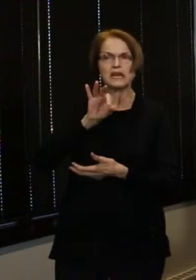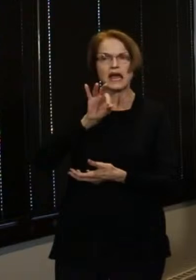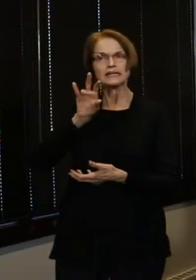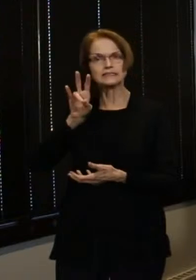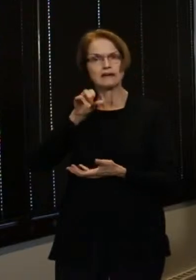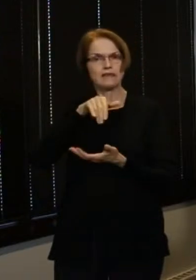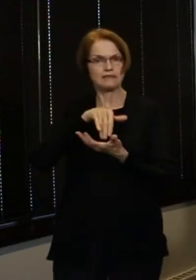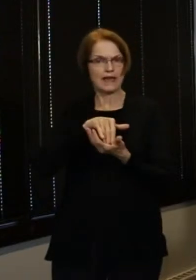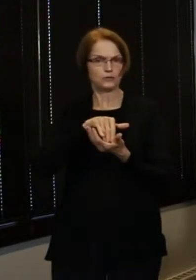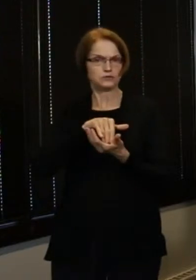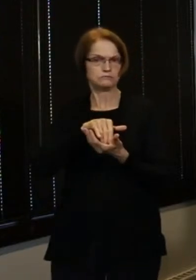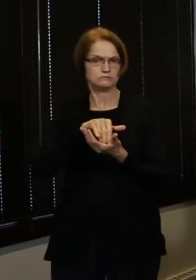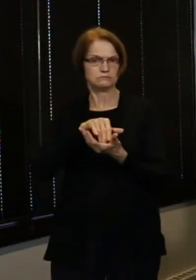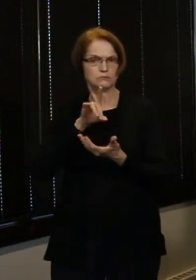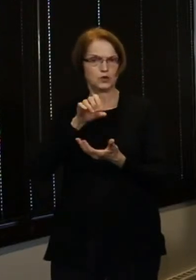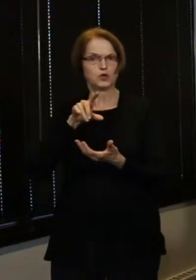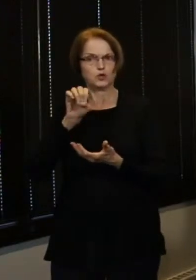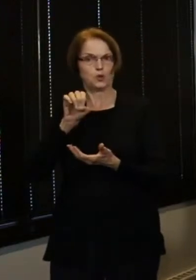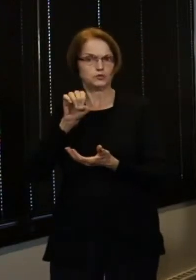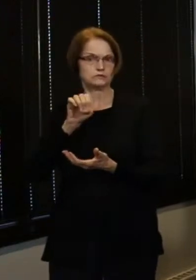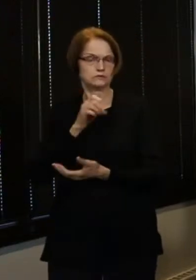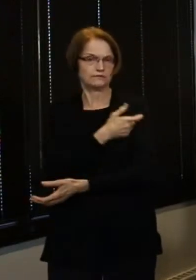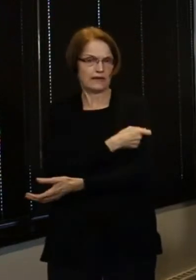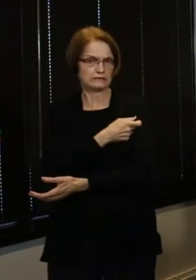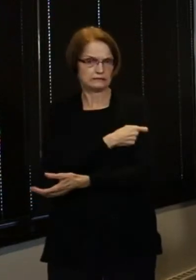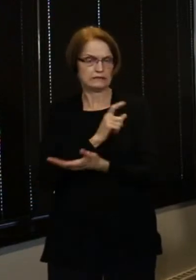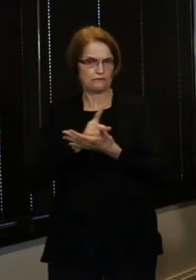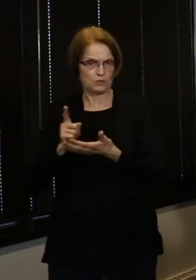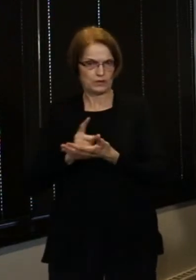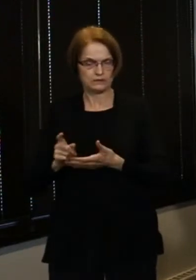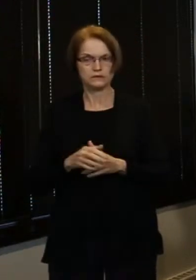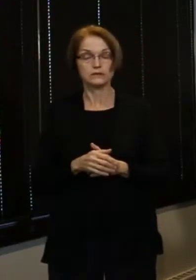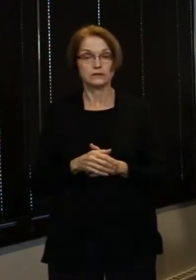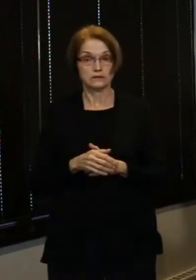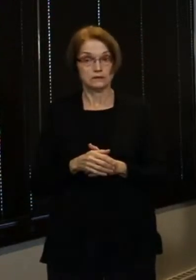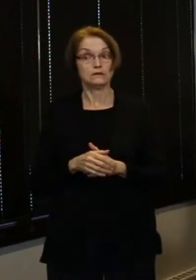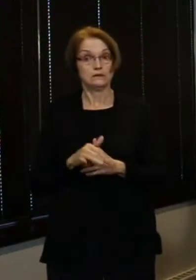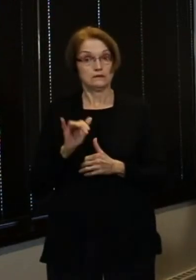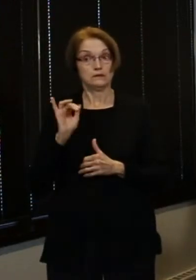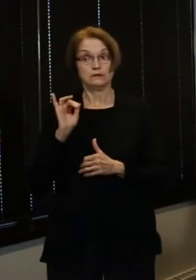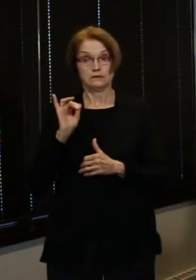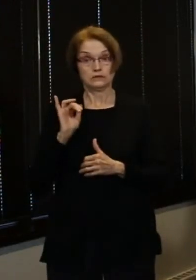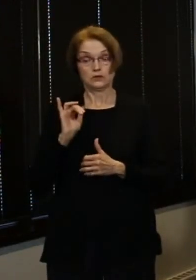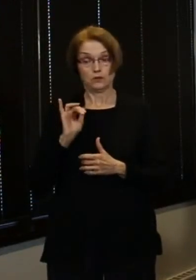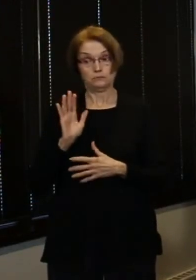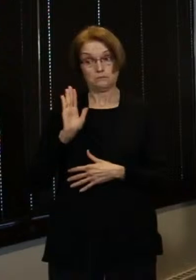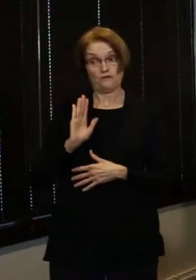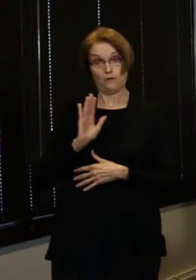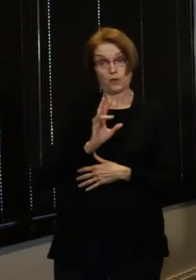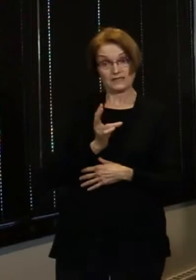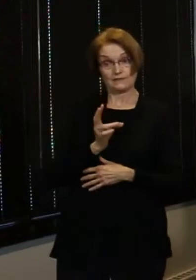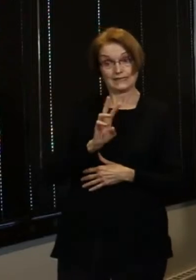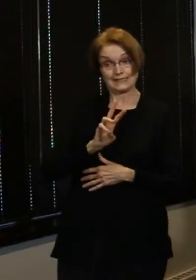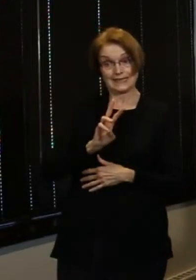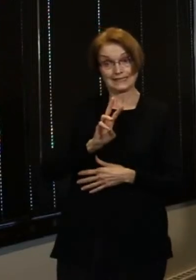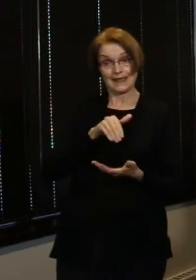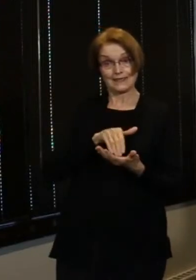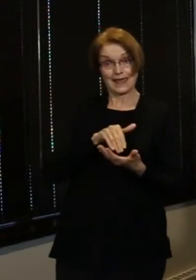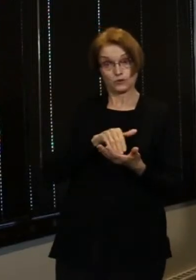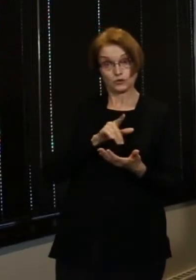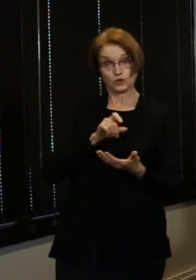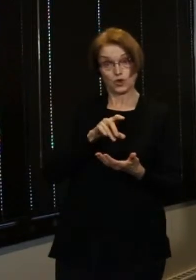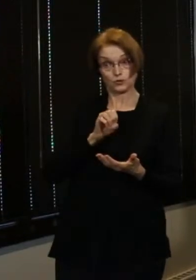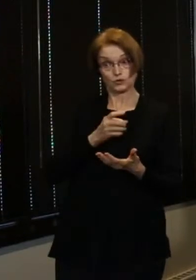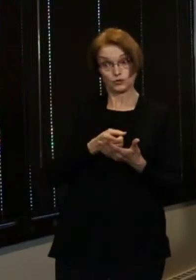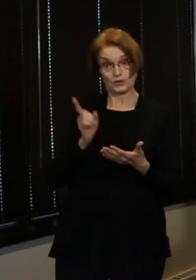97,000 doses of COVID vaccine per week. Now, that's a significant increase from the 76,000 doses we were receiving a